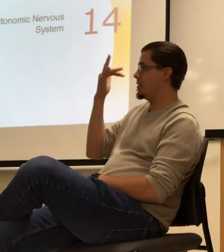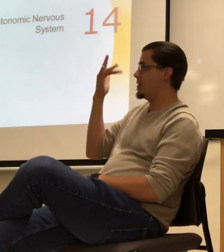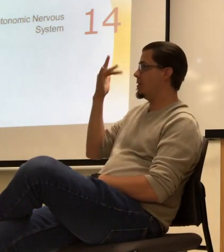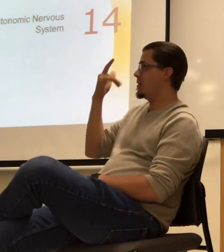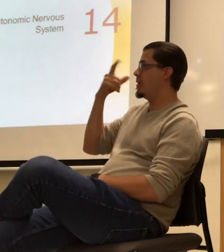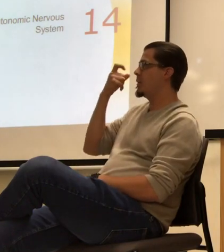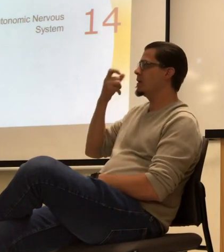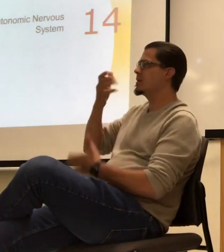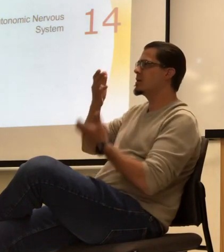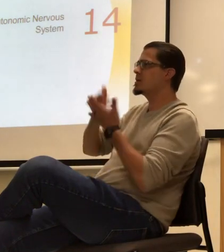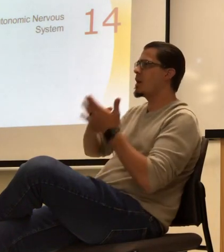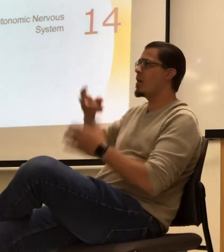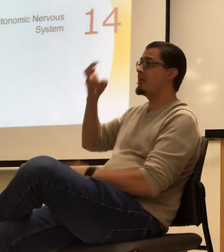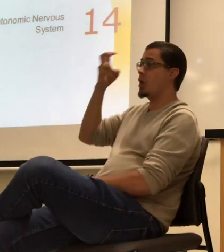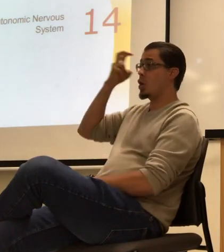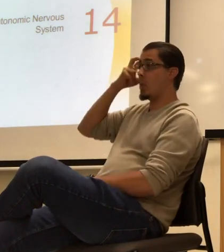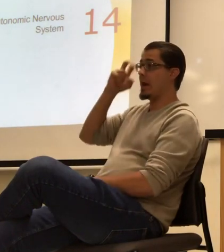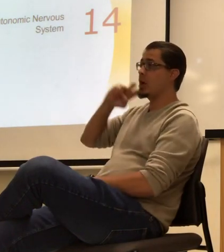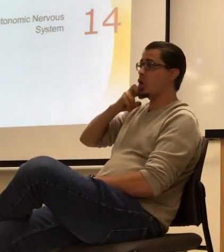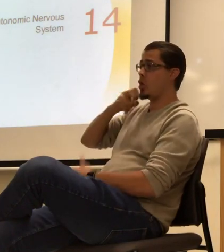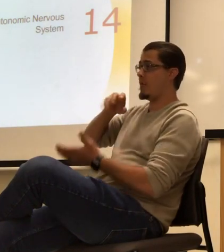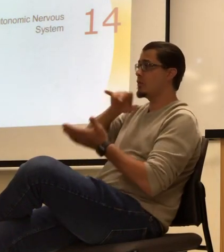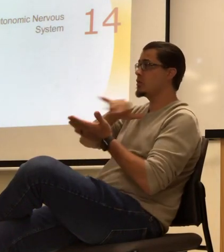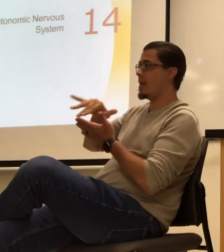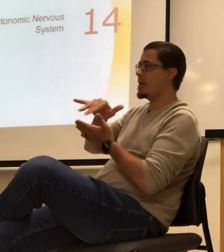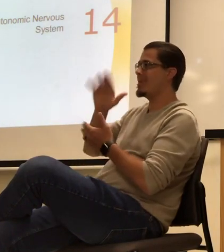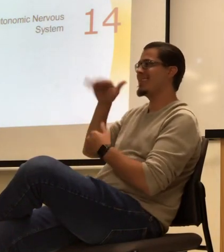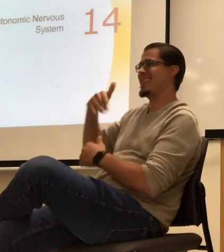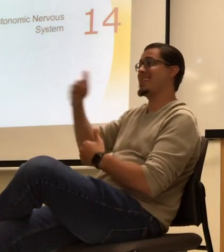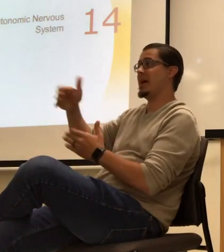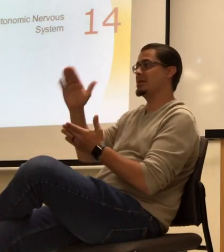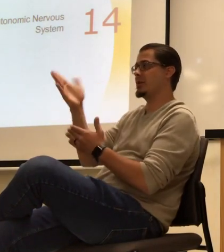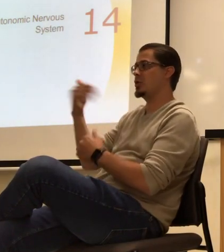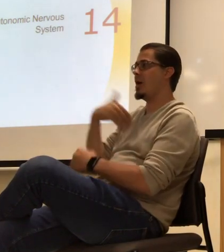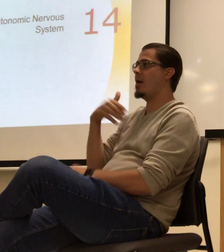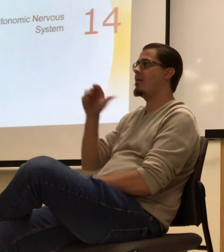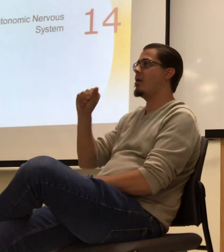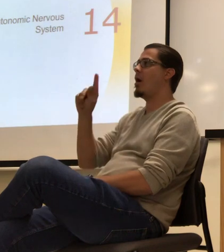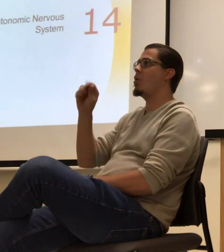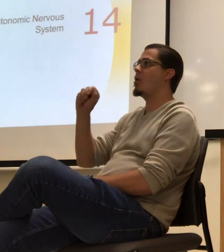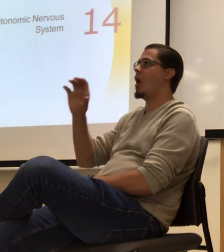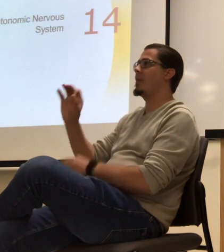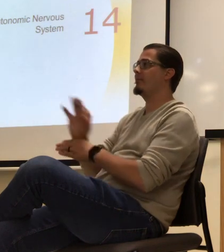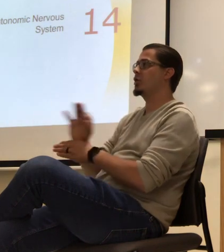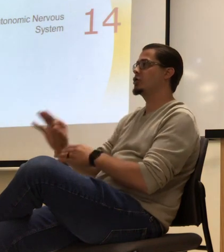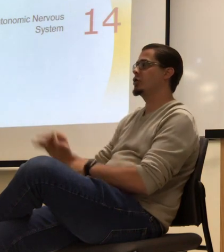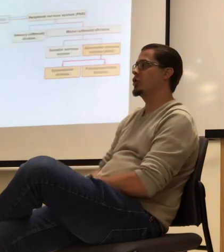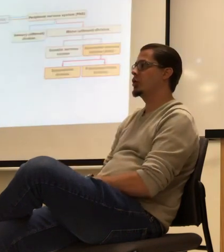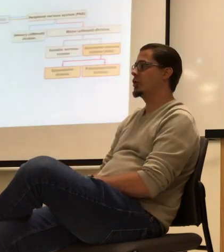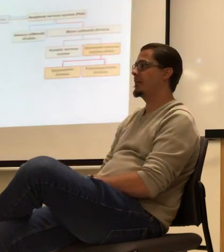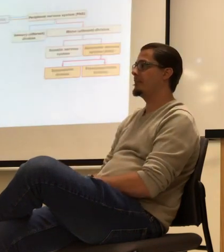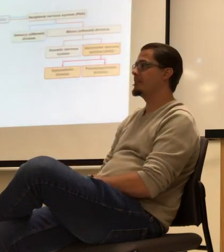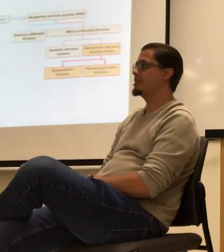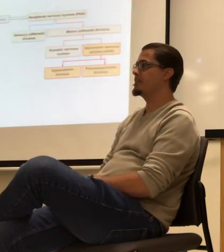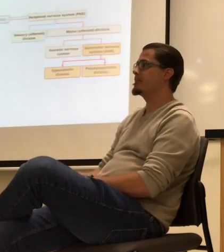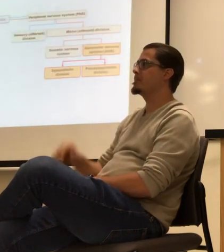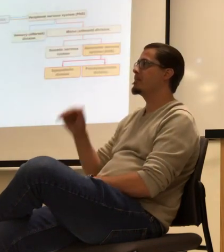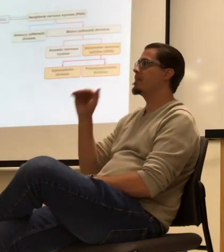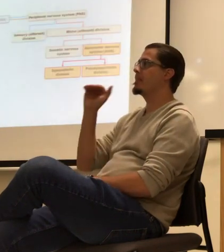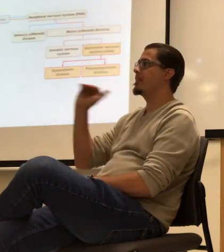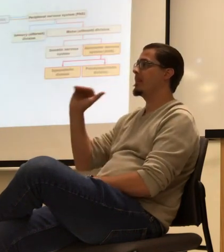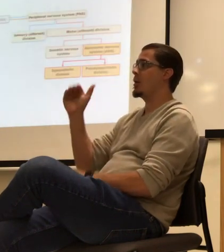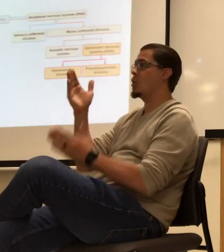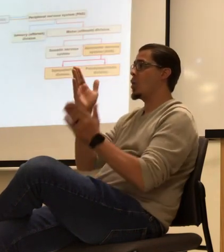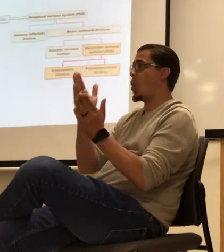because some of the cranial nerves we'll study, which is the next lecture, have autonomic functions. And so just to remind you of the